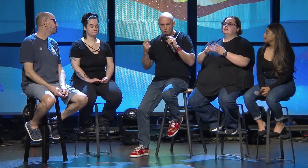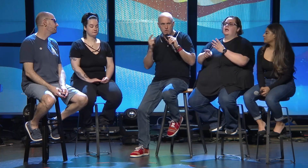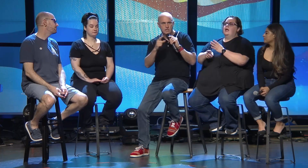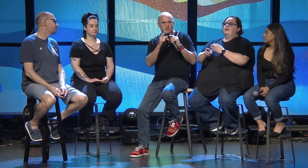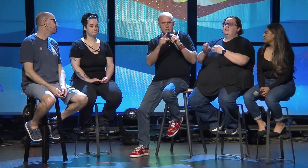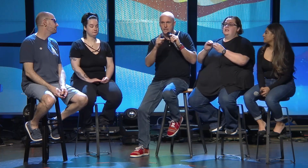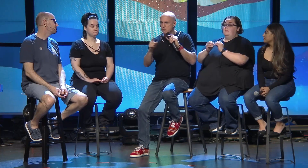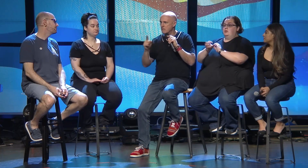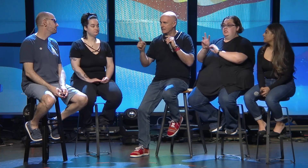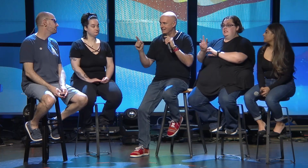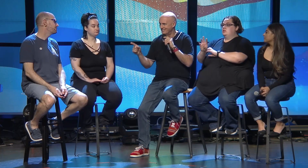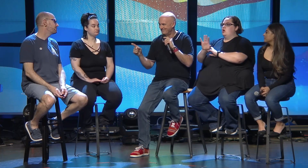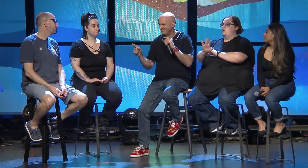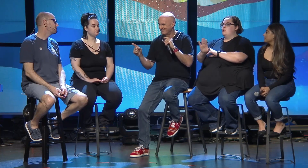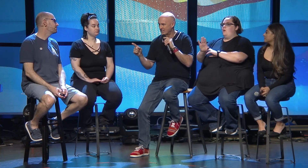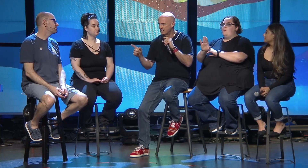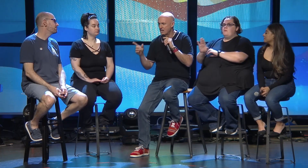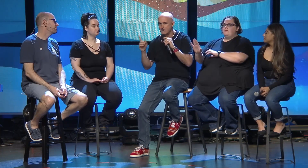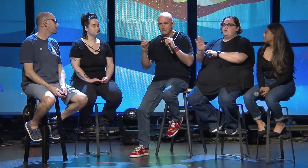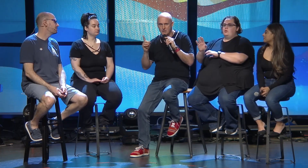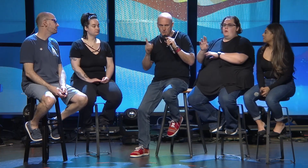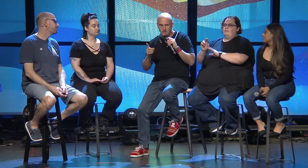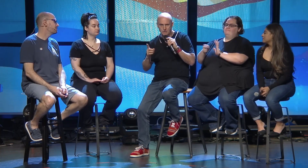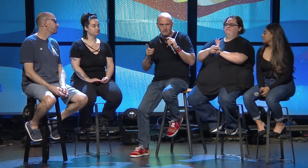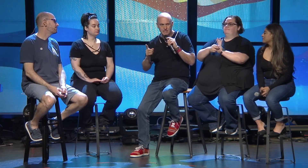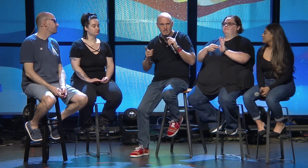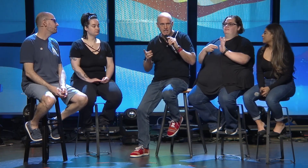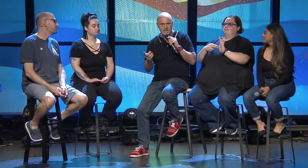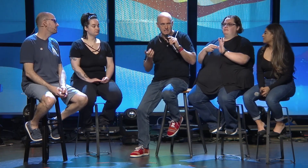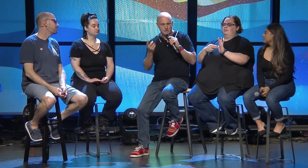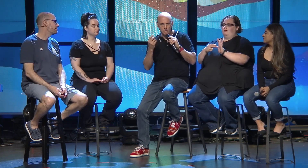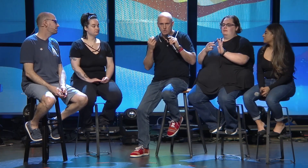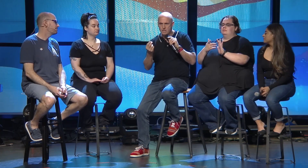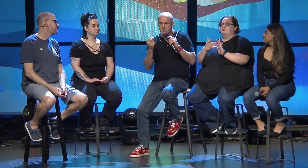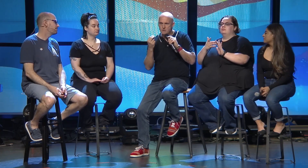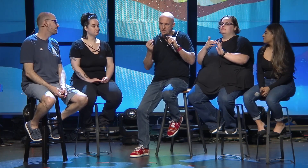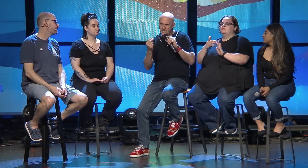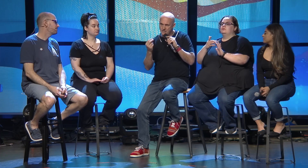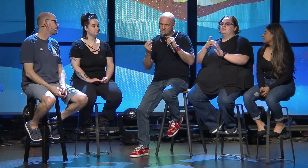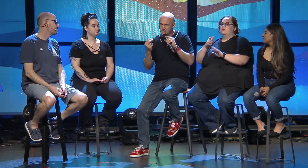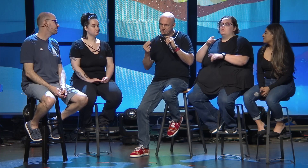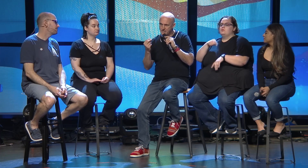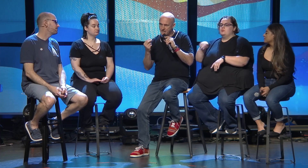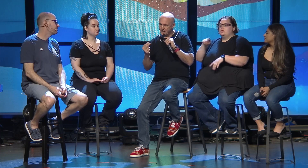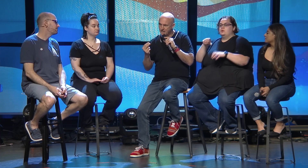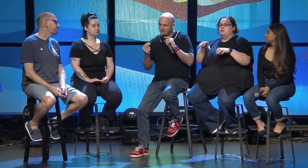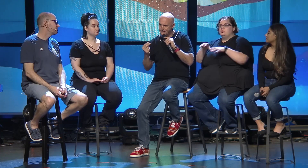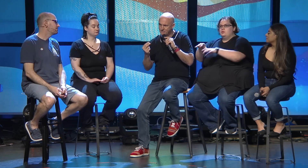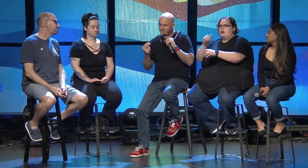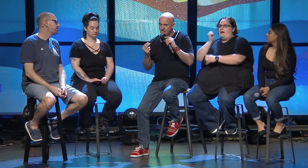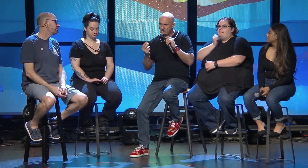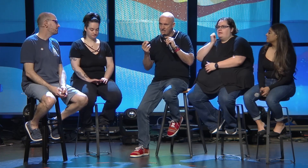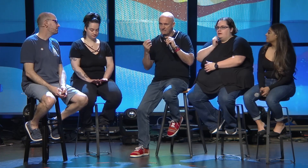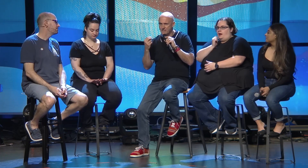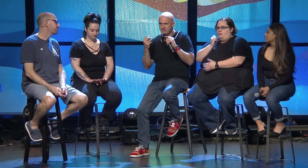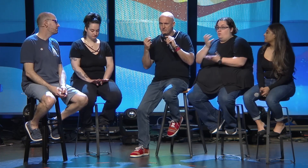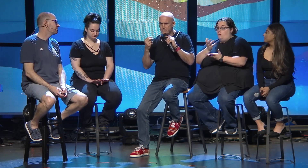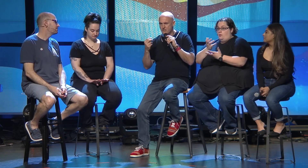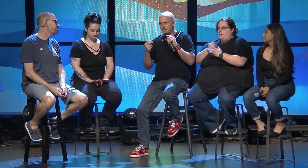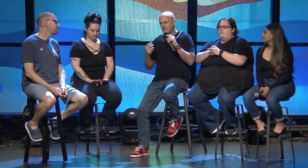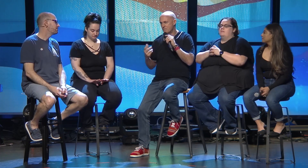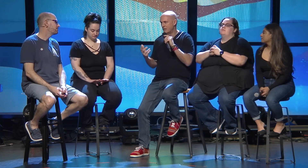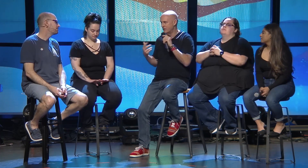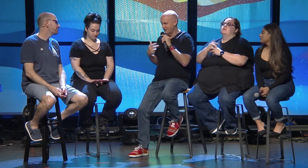brand. What is your credibility? It's not your logo. It's what are you doing each and every day? I get